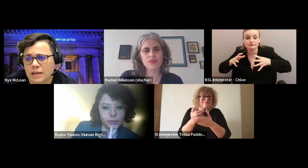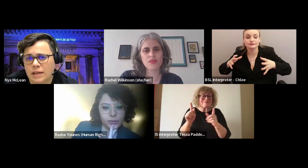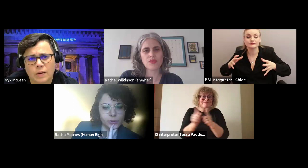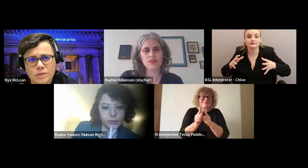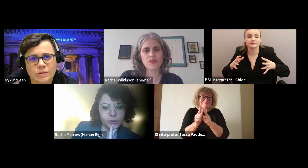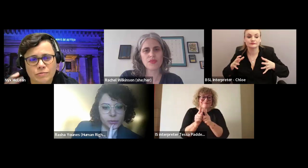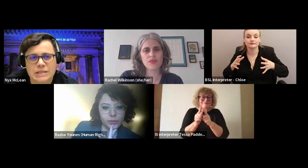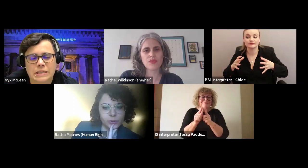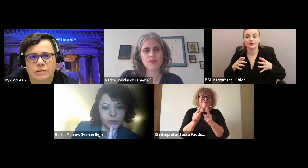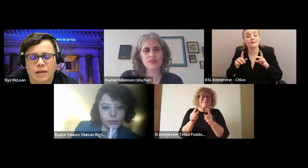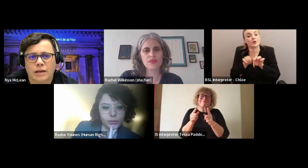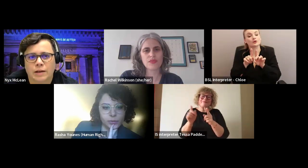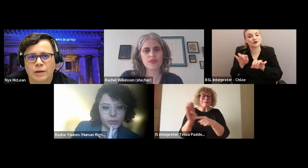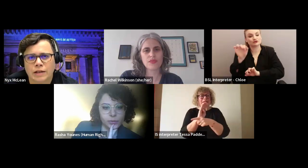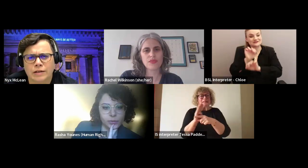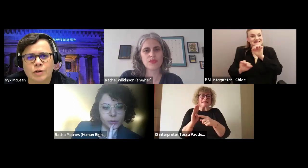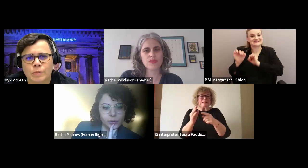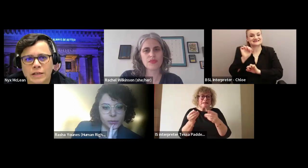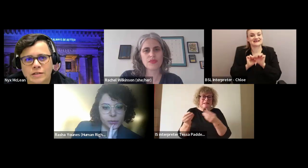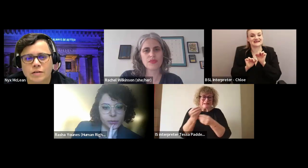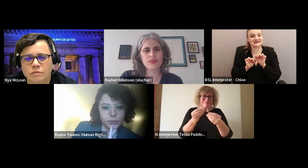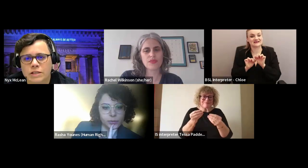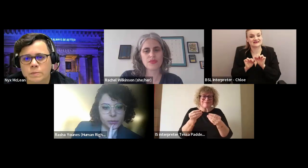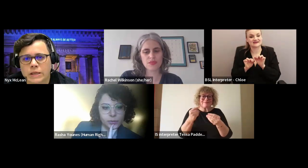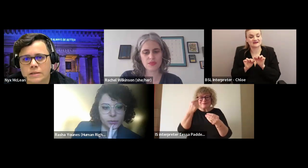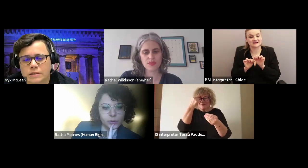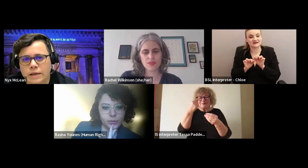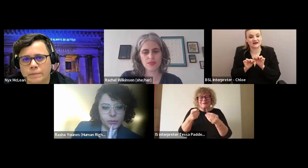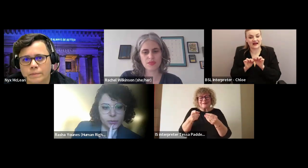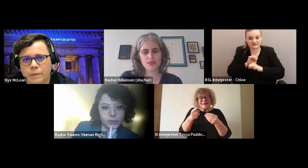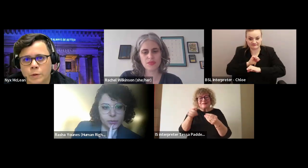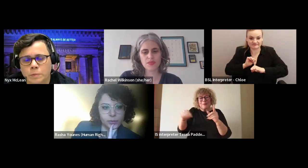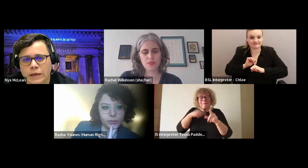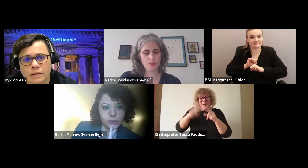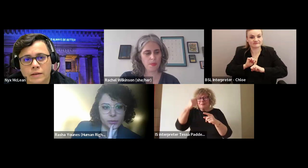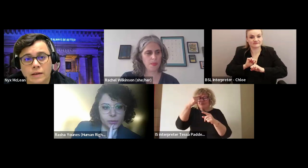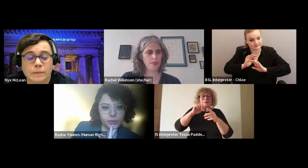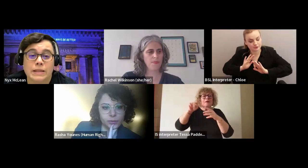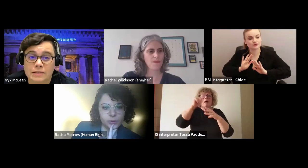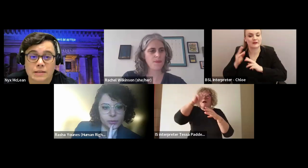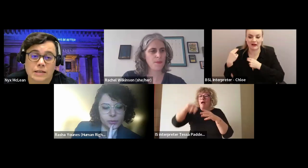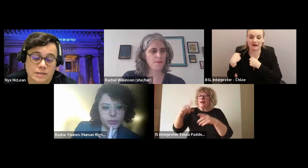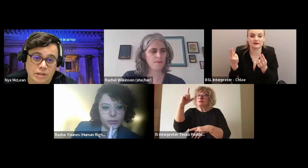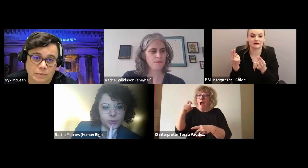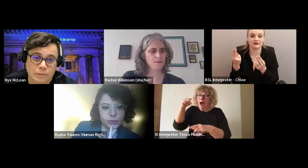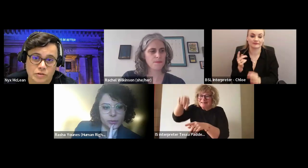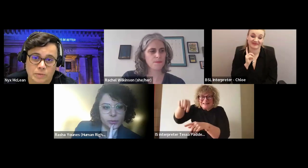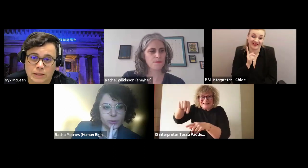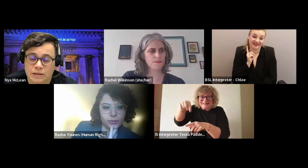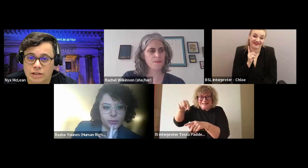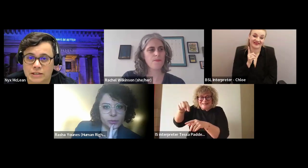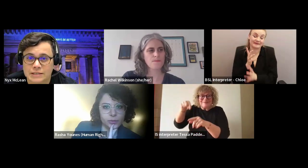and also resisting an occupation of these spaces, a pushback. I mean, that is really